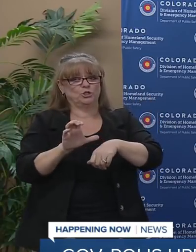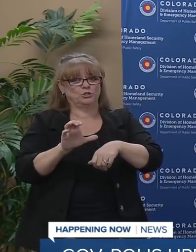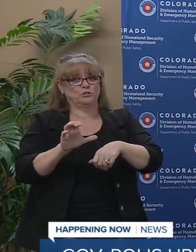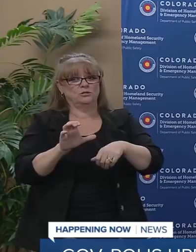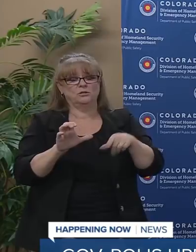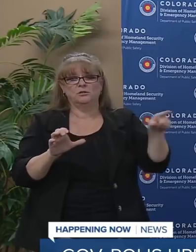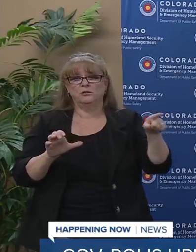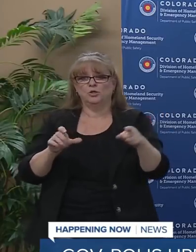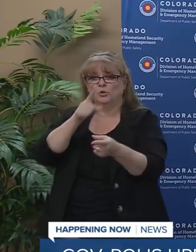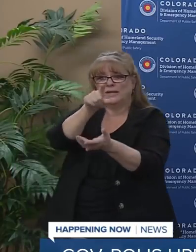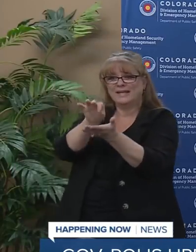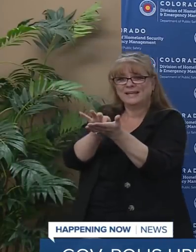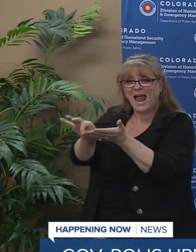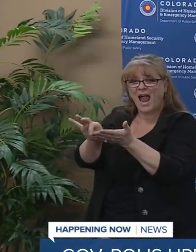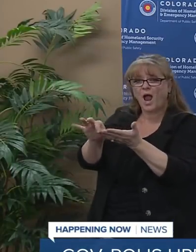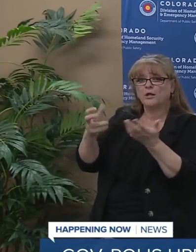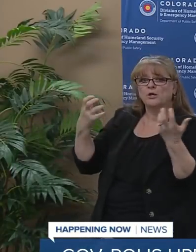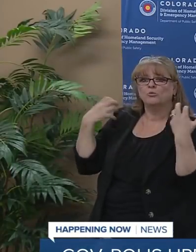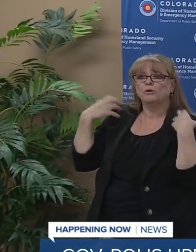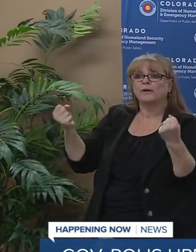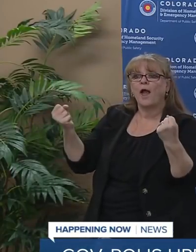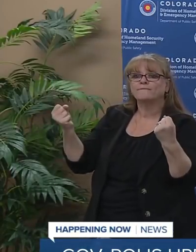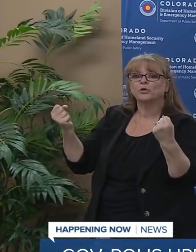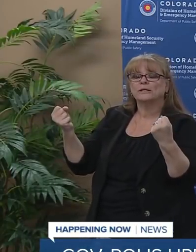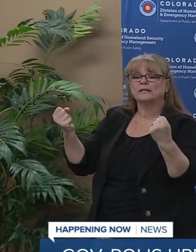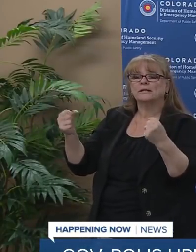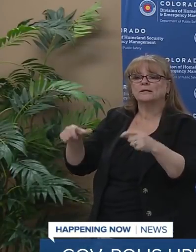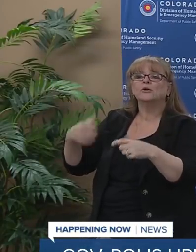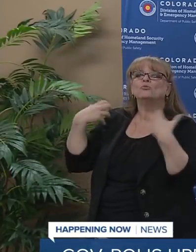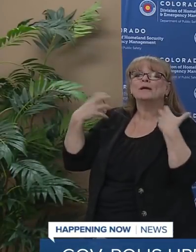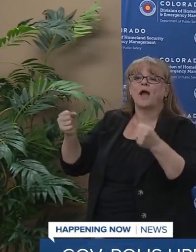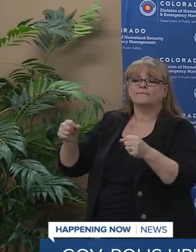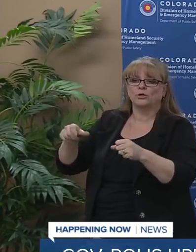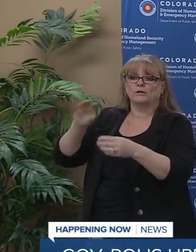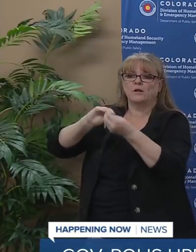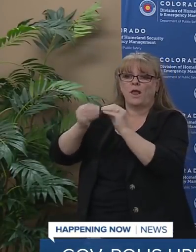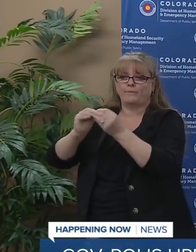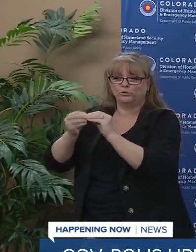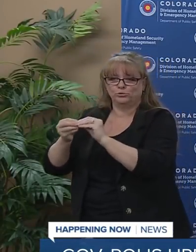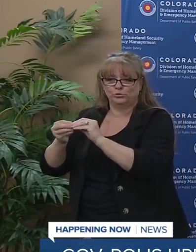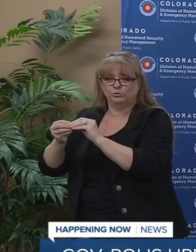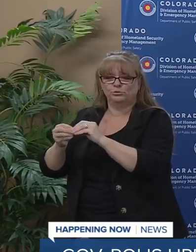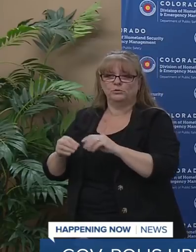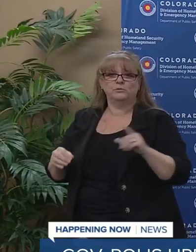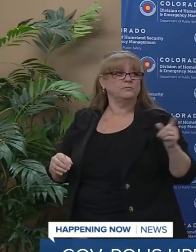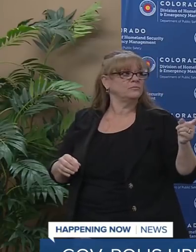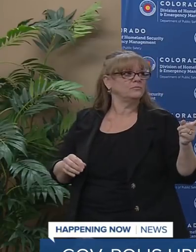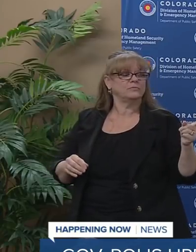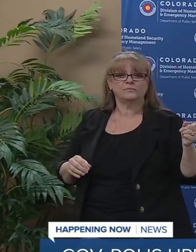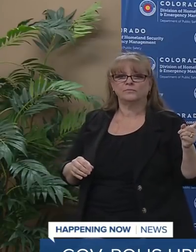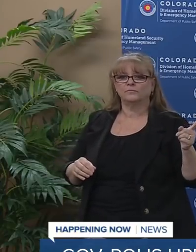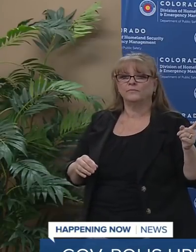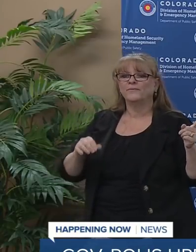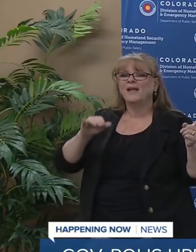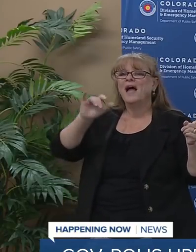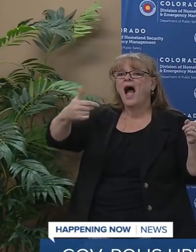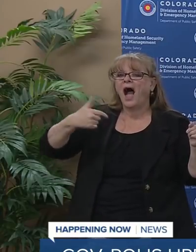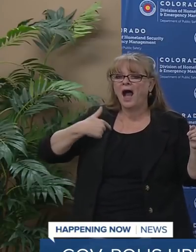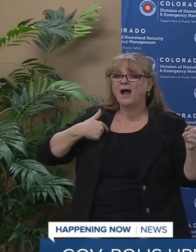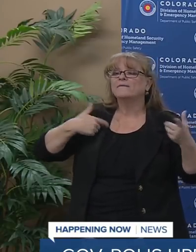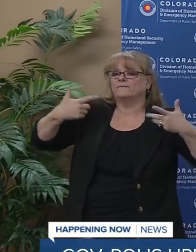I've had several calls and I have my next one next Tuesday with faith leaders from around the state. In these challenging